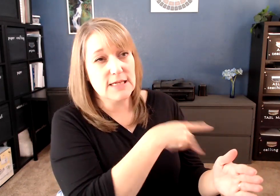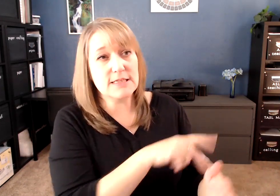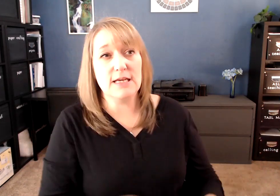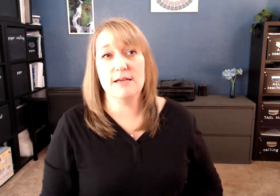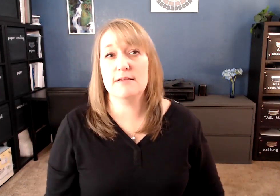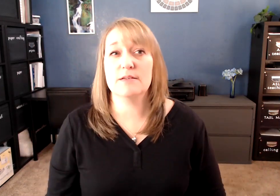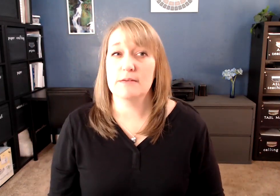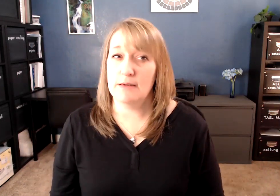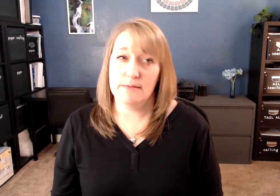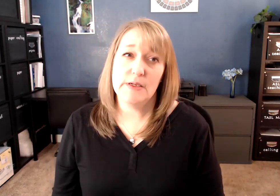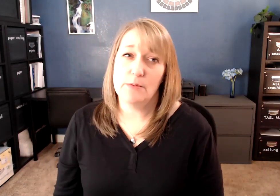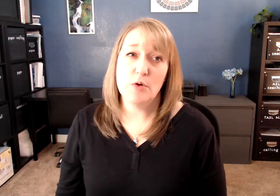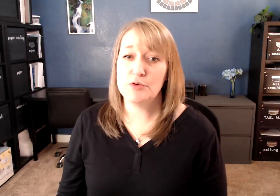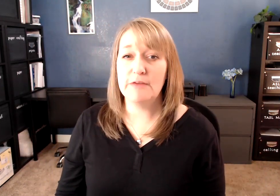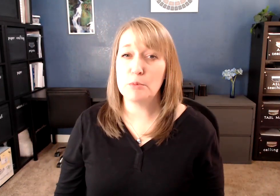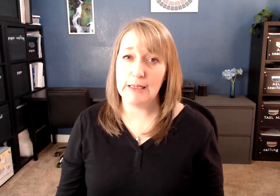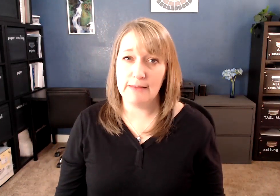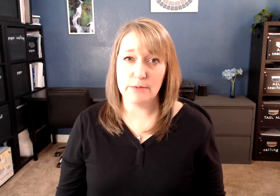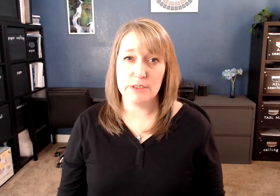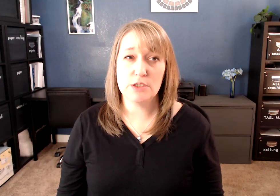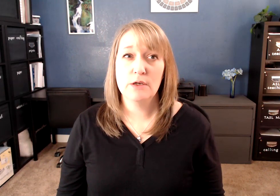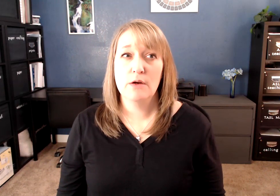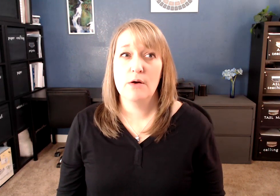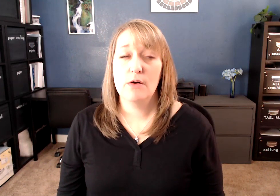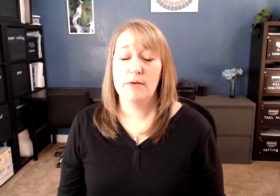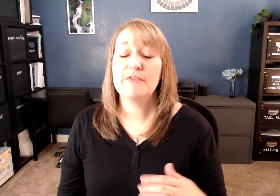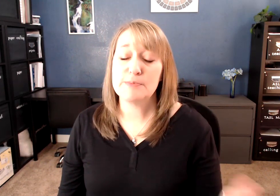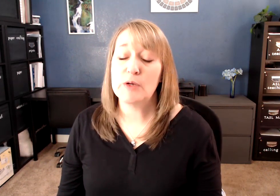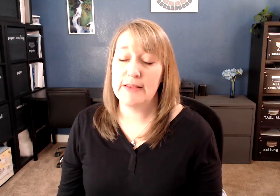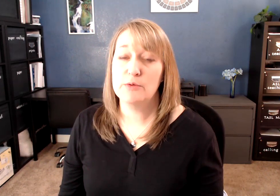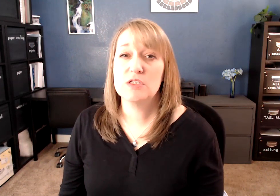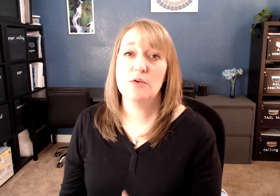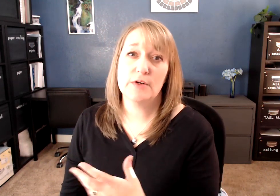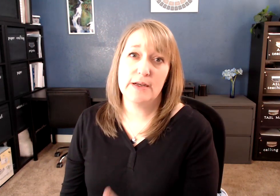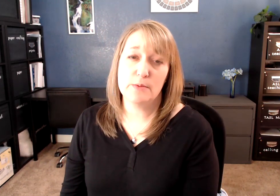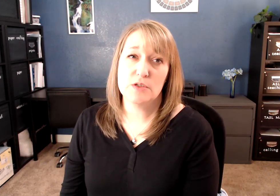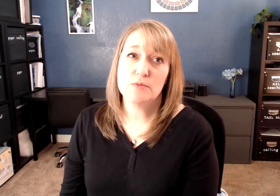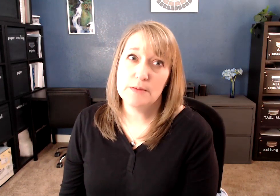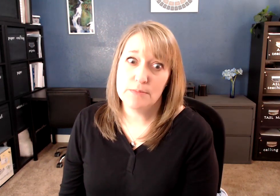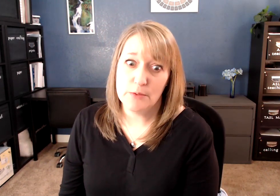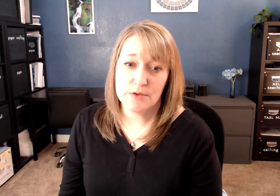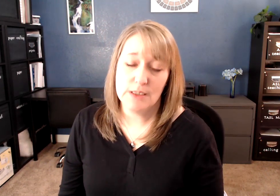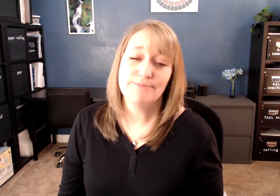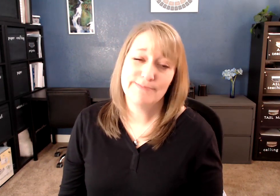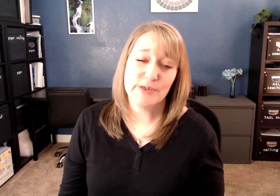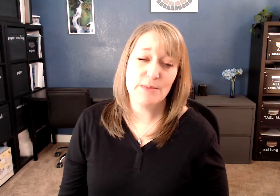This is, poetry of a written language or of a spoken language, or in other words, written poetry, pretty